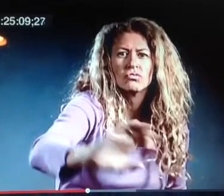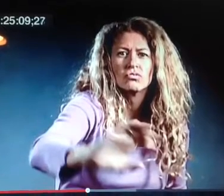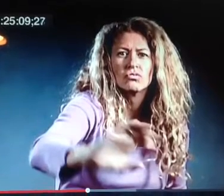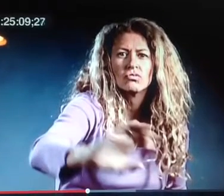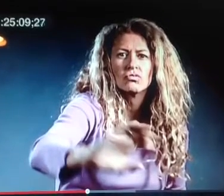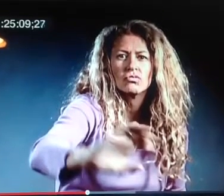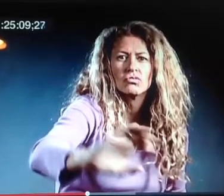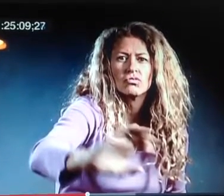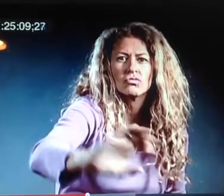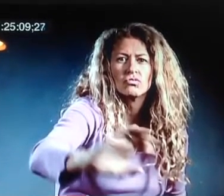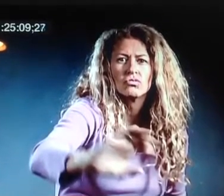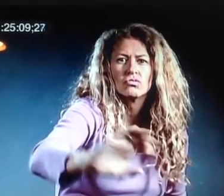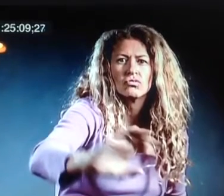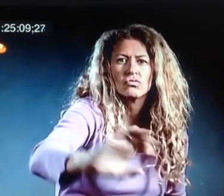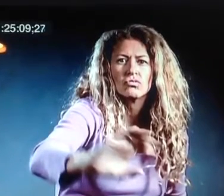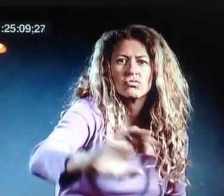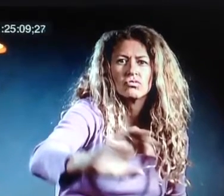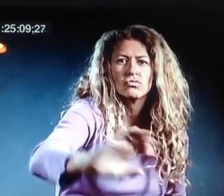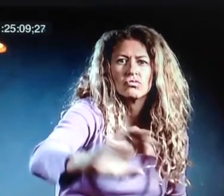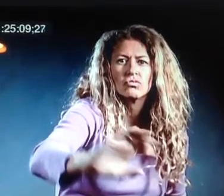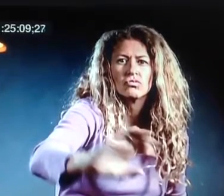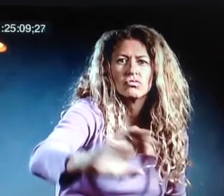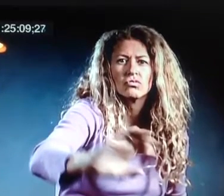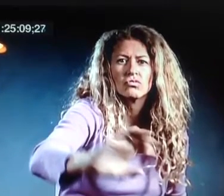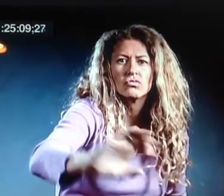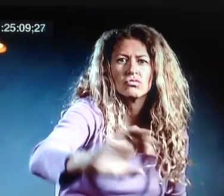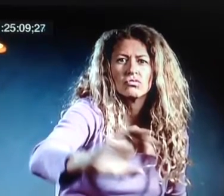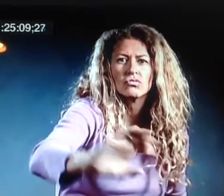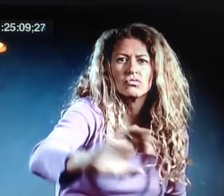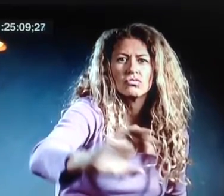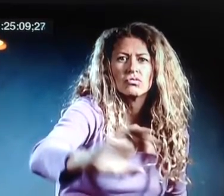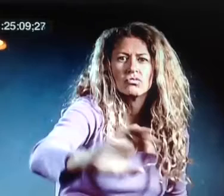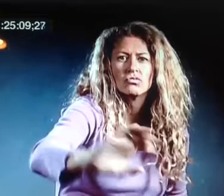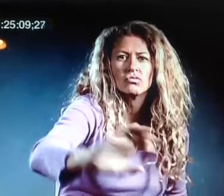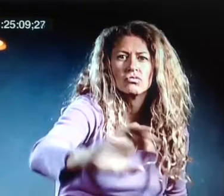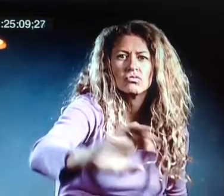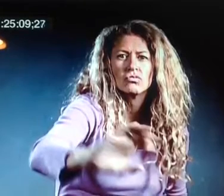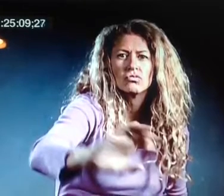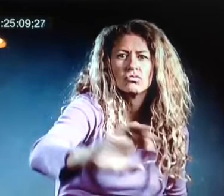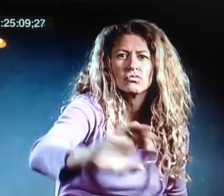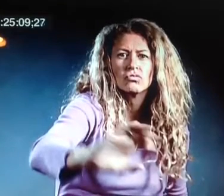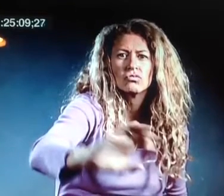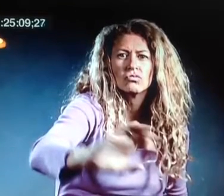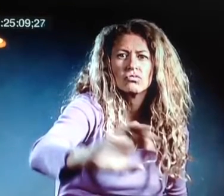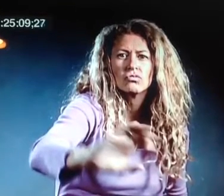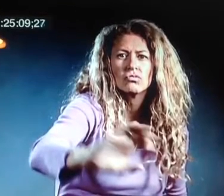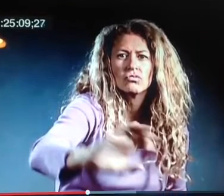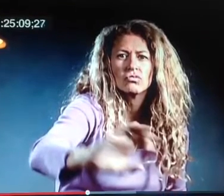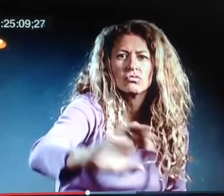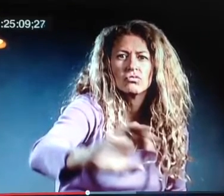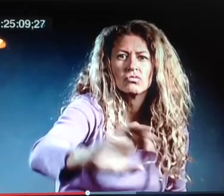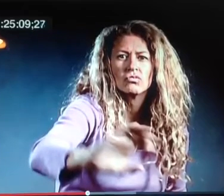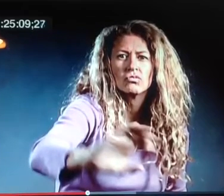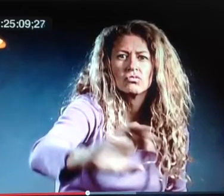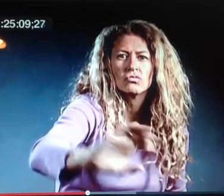So I was reading the packages for the seeds, and it said for the lettuce that it grows rather easily, so you